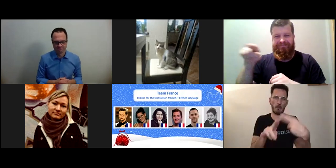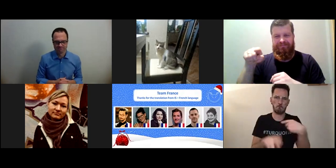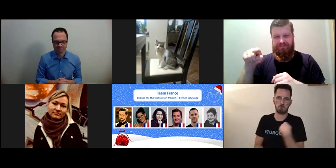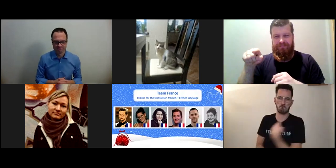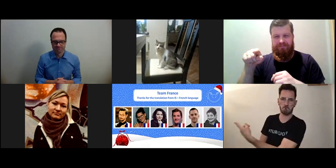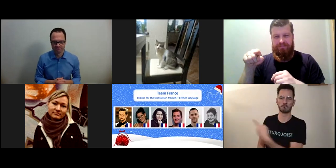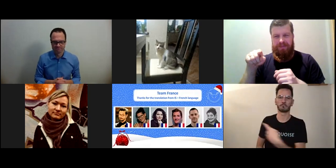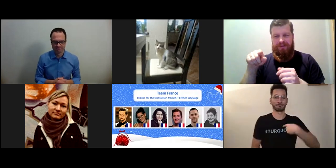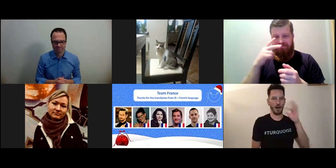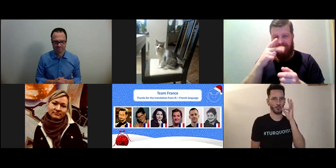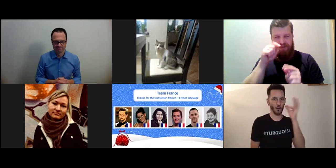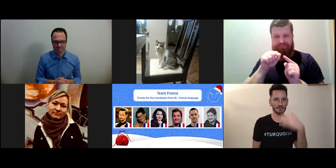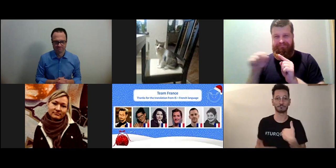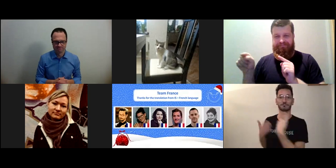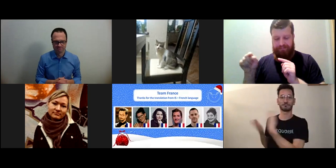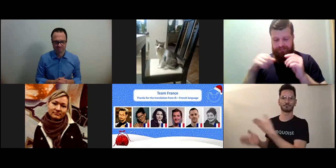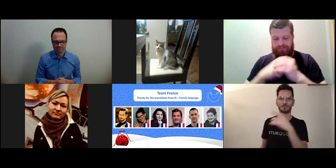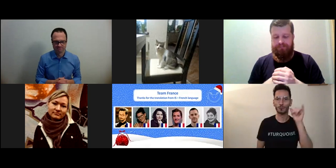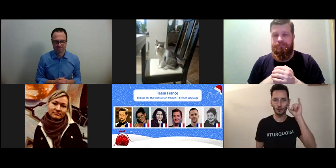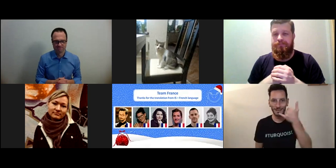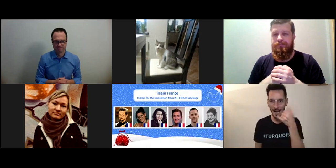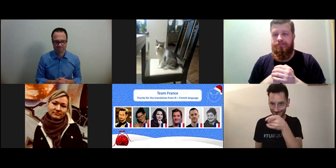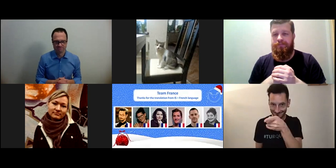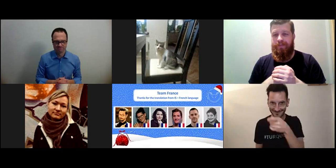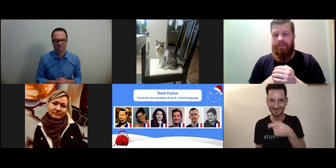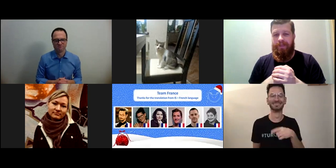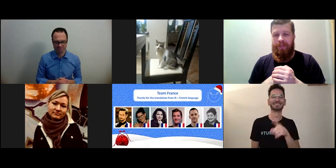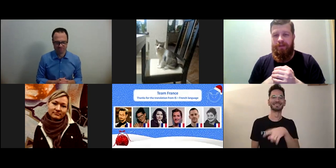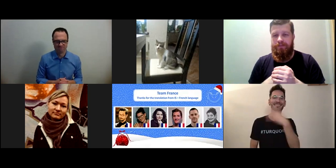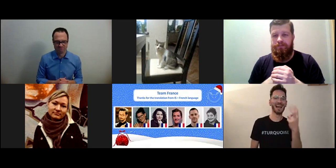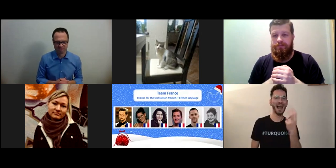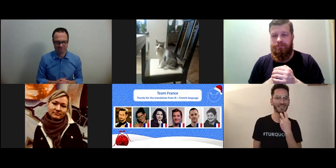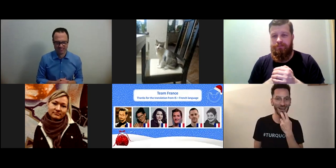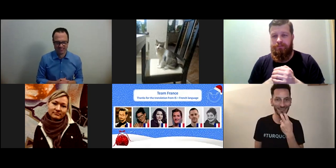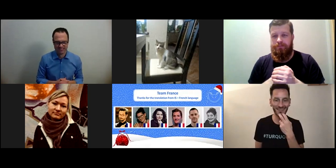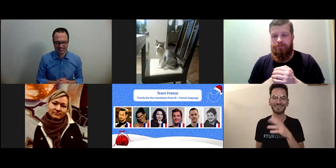We're here. We're six people.